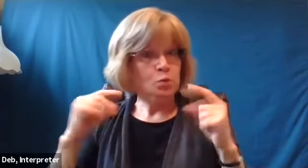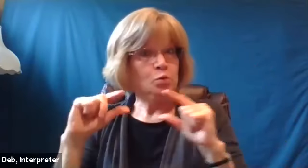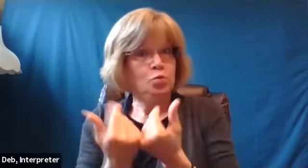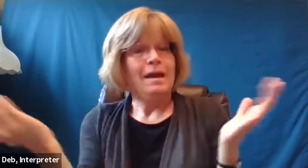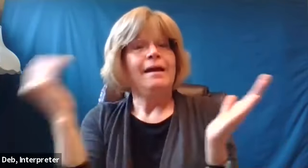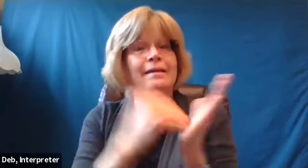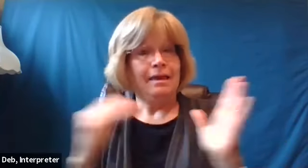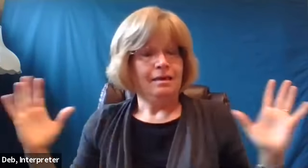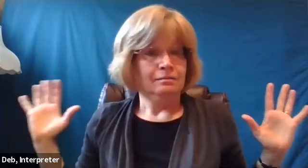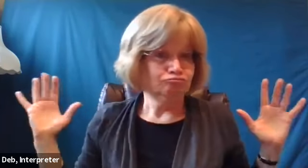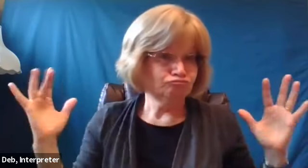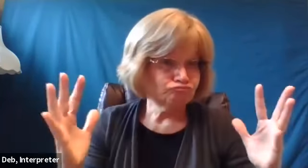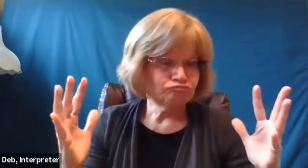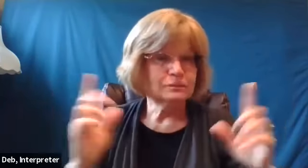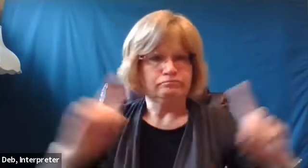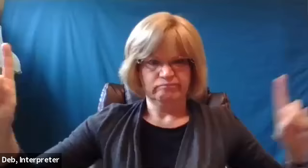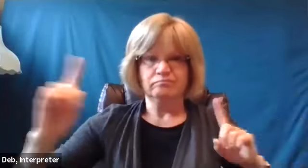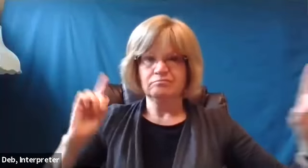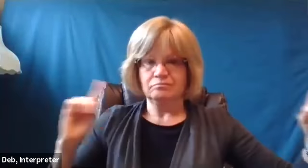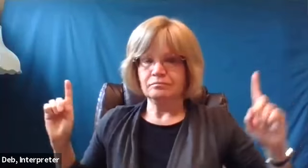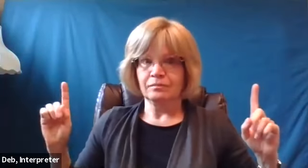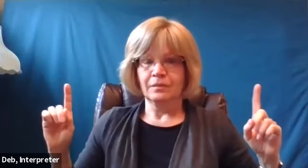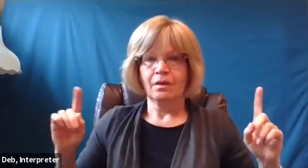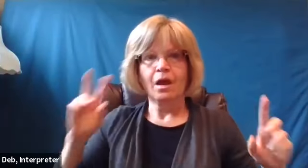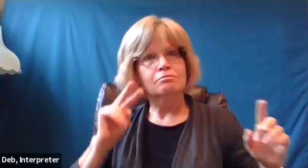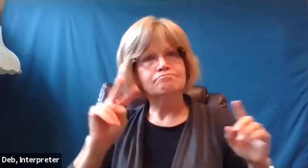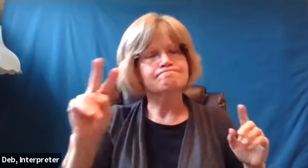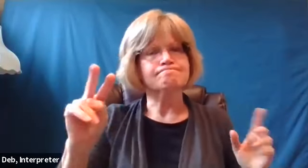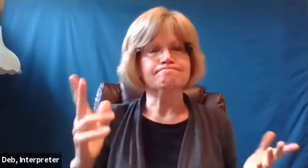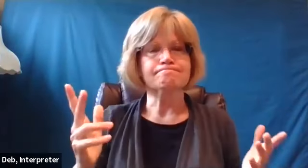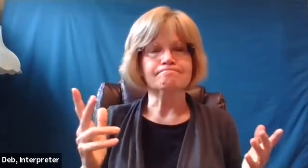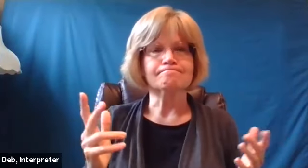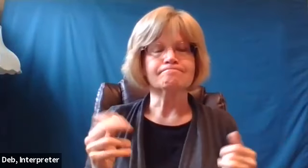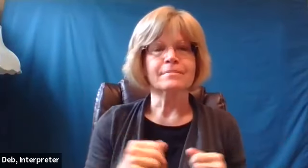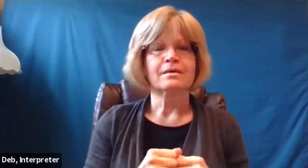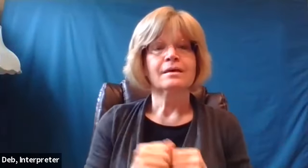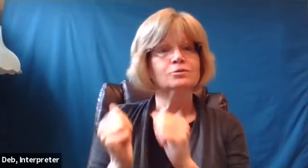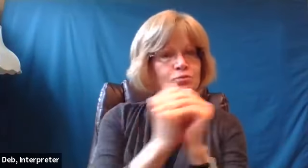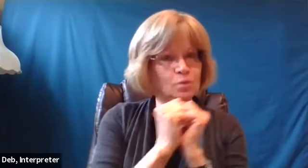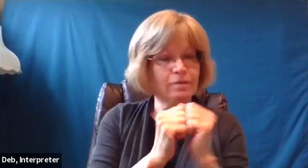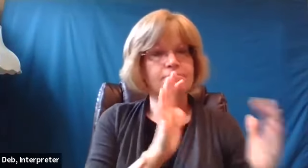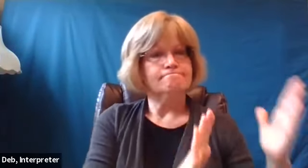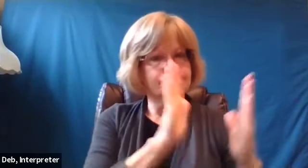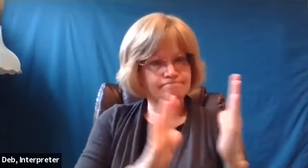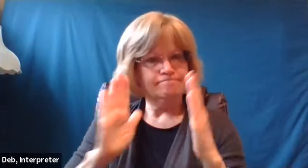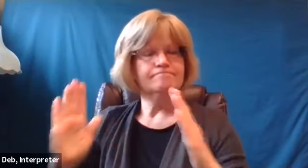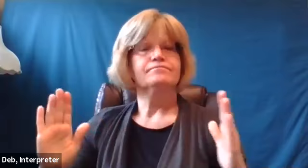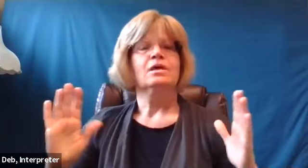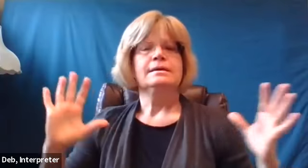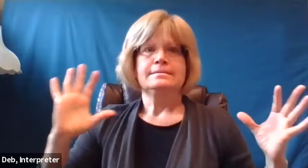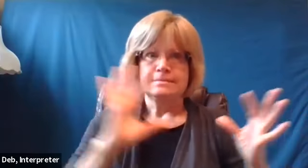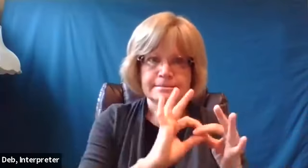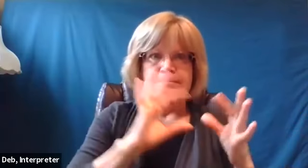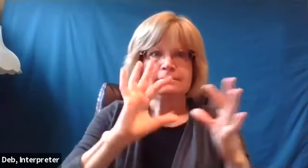playing games and talking each week. Those that attend would probably agree. Being together in person is a connection we